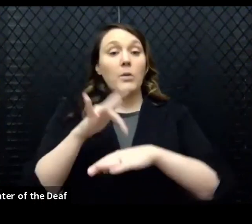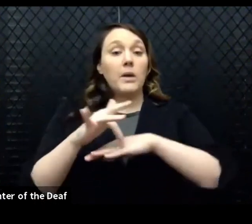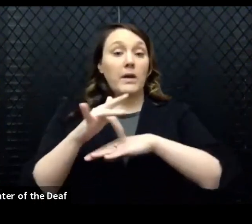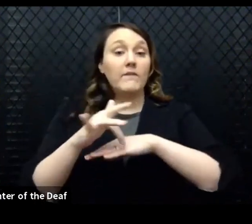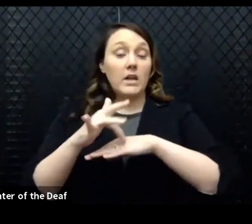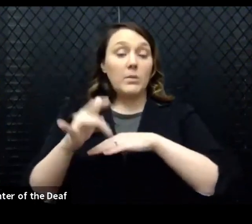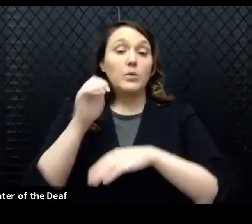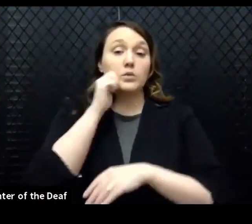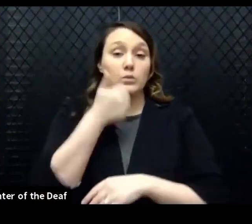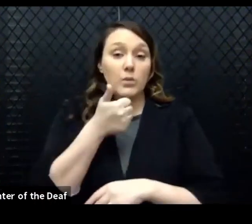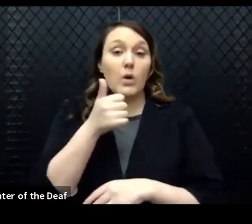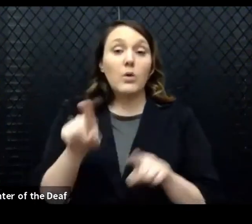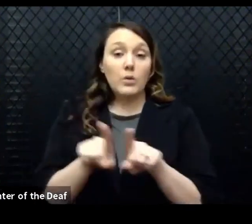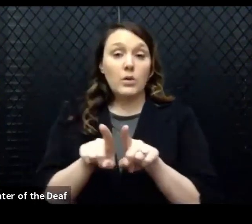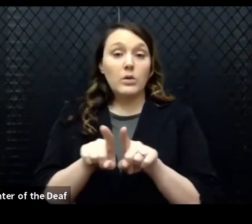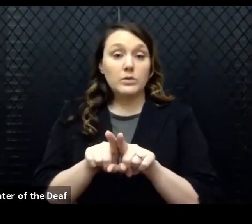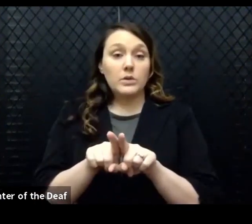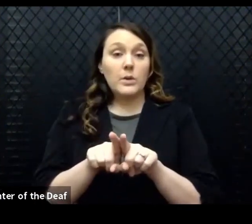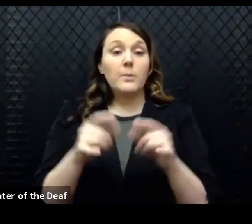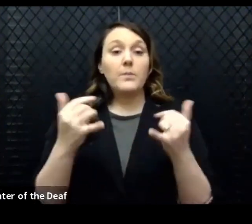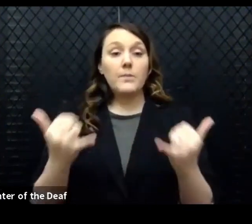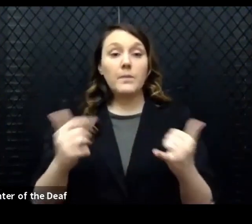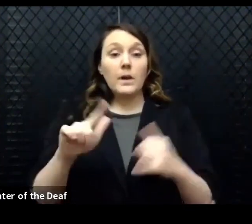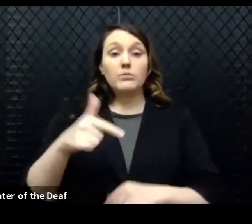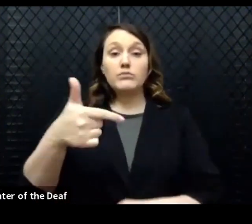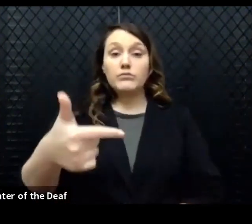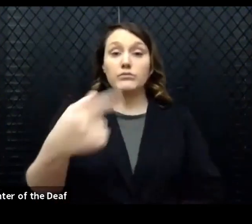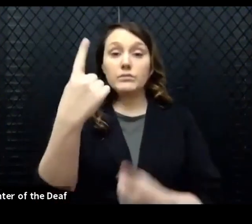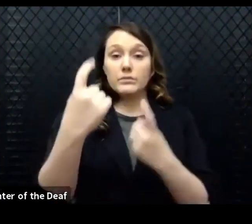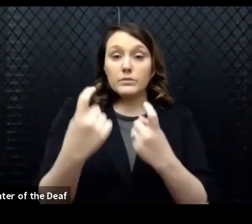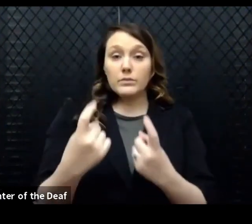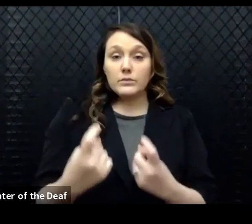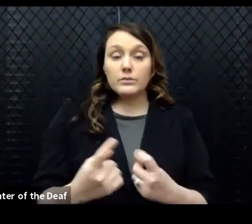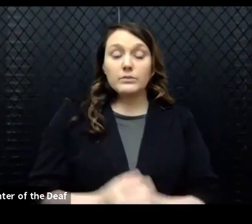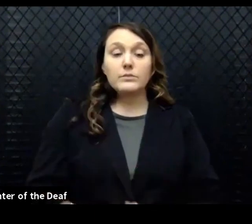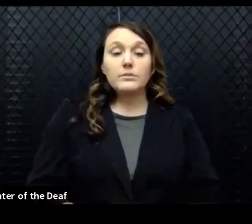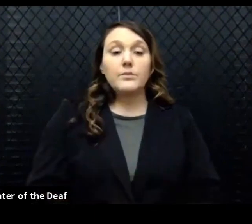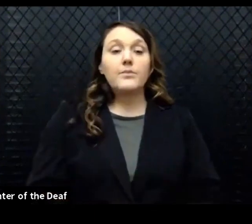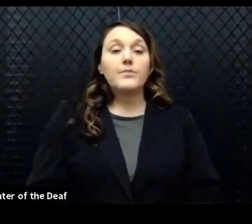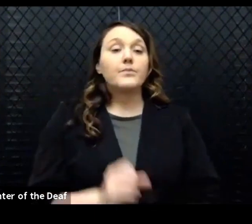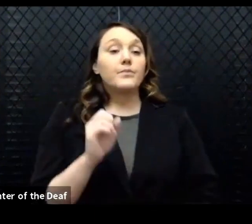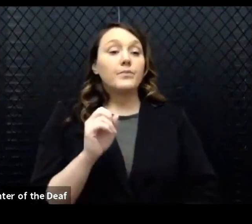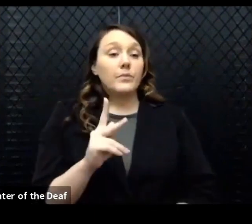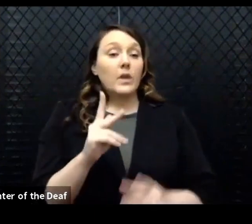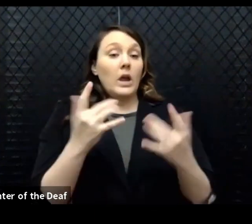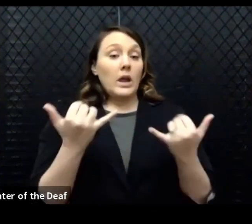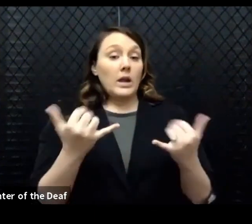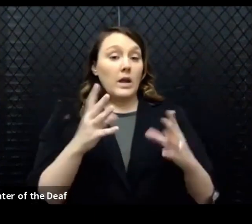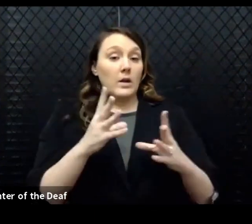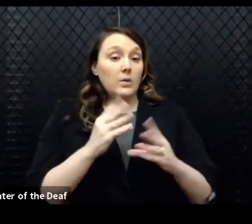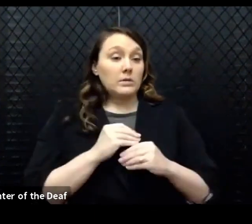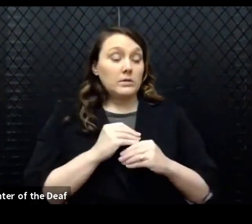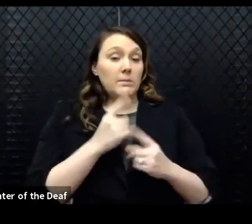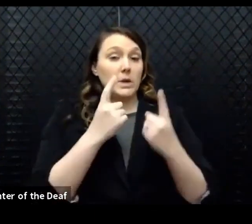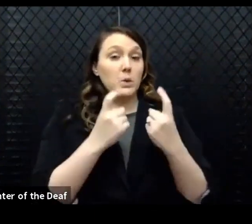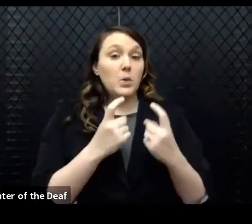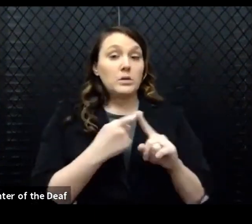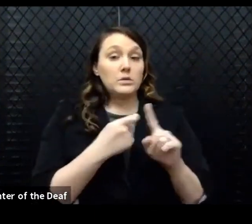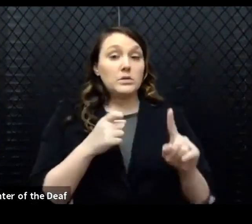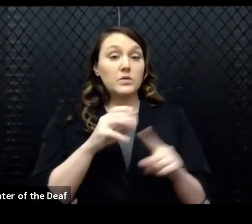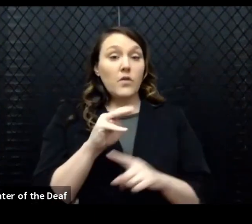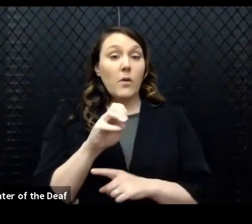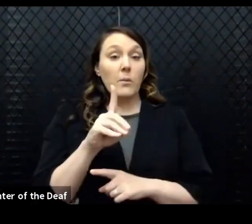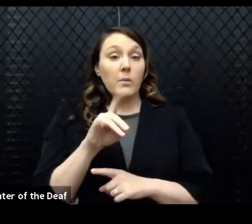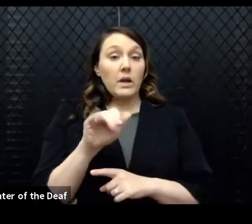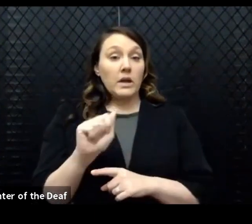as well. Now I'll open it up for questions. All right, we're now accepting questions from our media partners via our